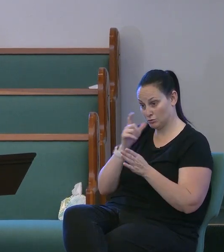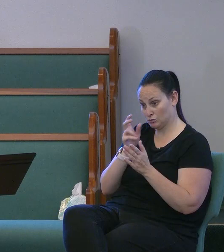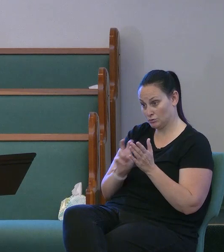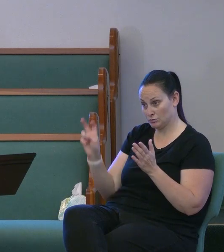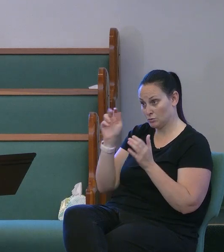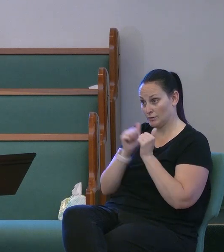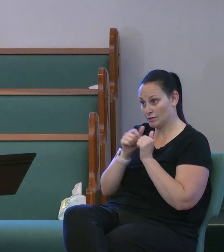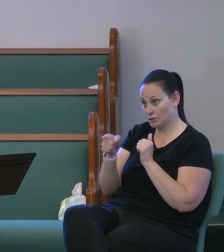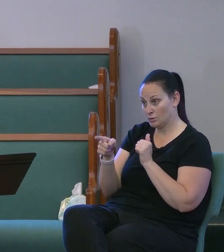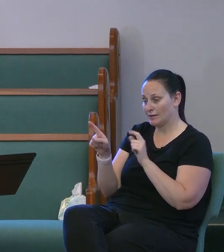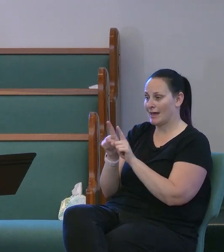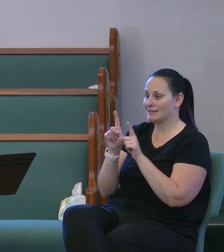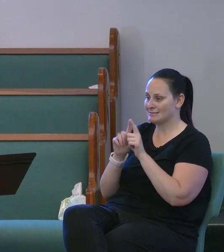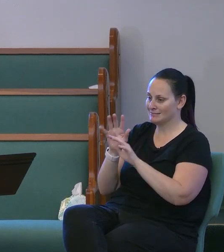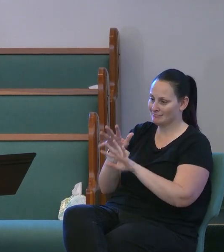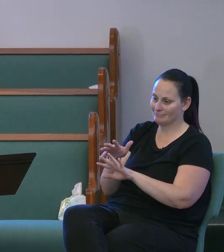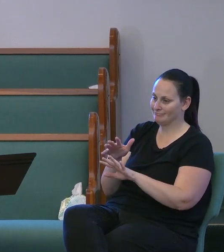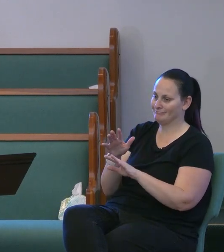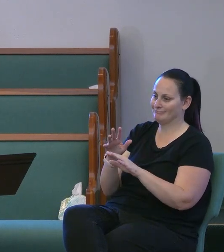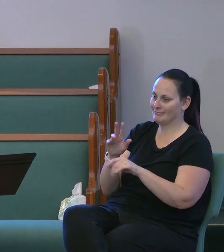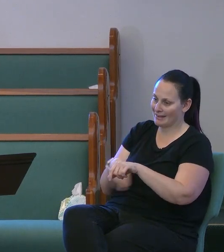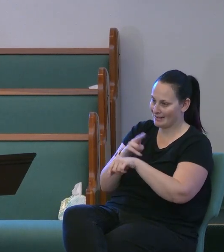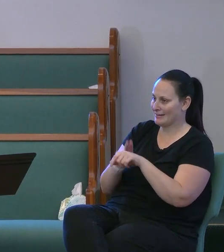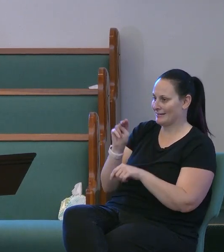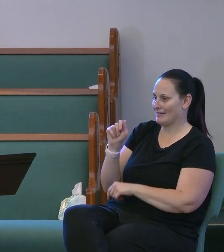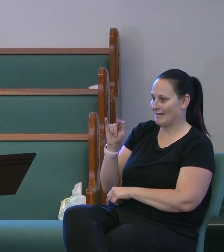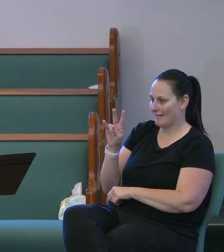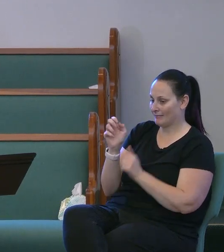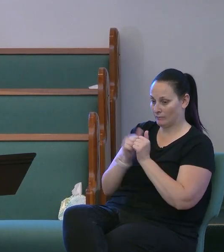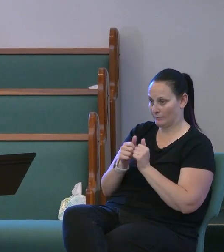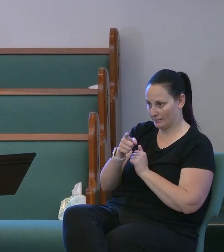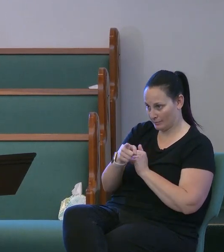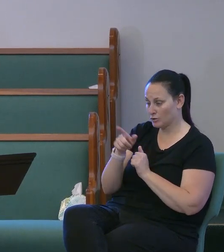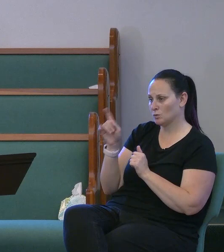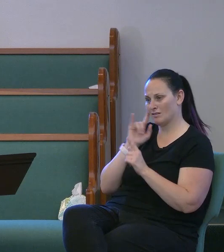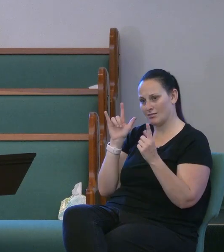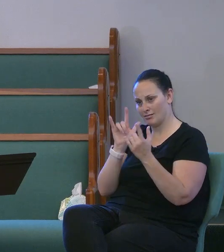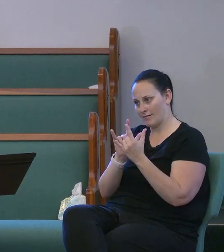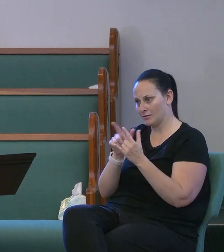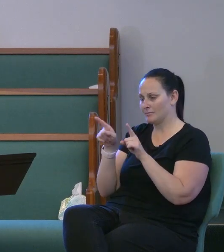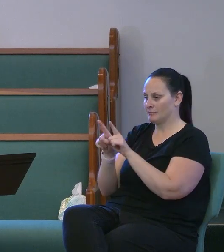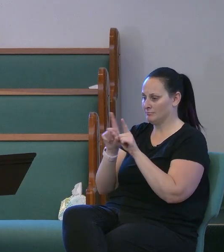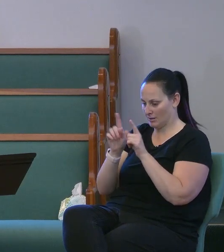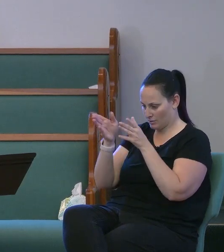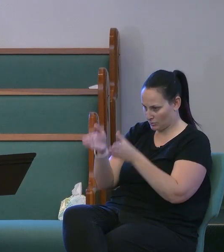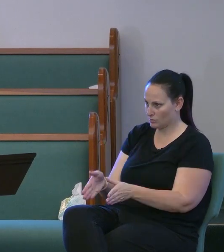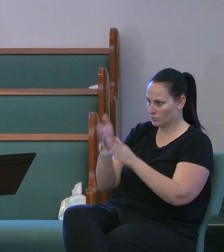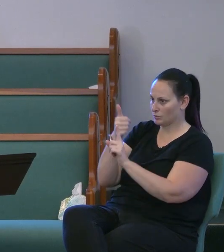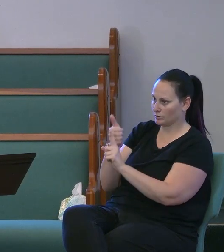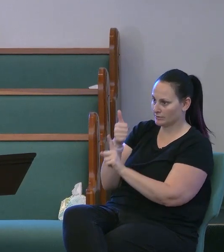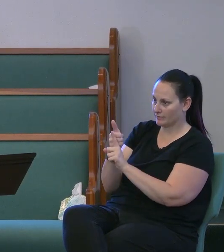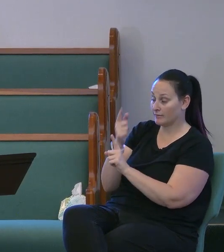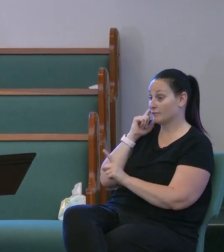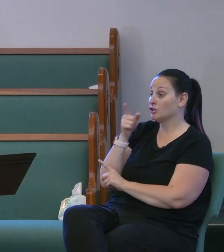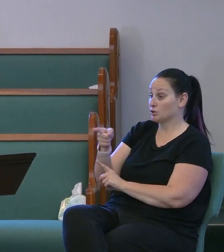you as a native among you, and you shall love him as yourself. For you